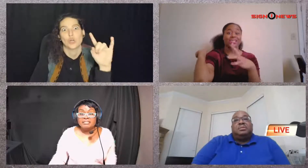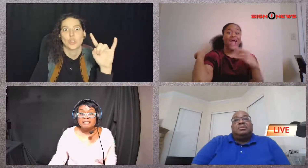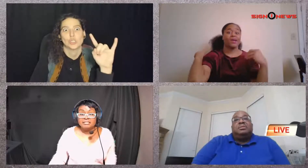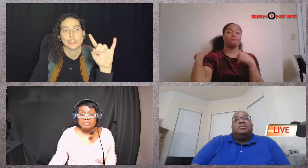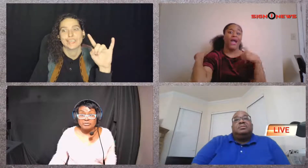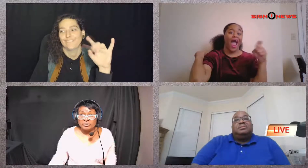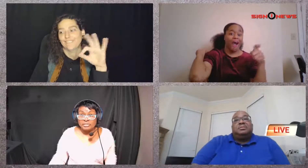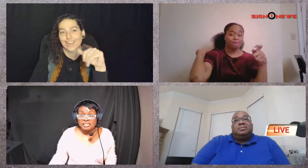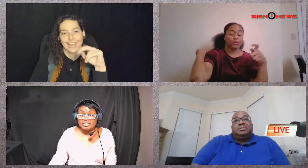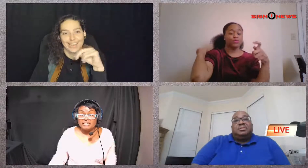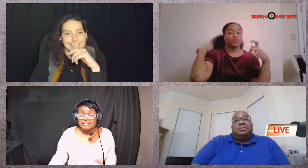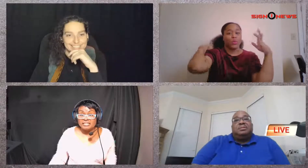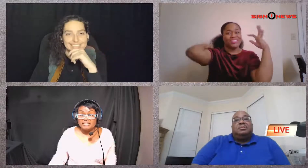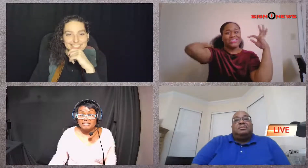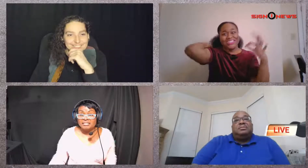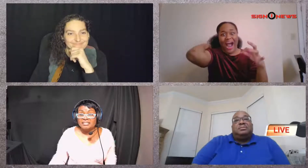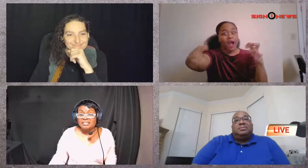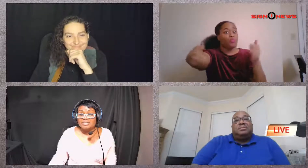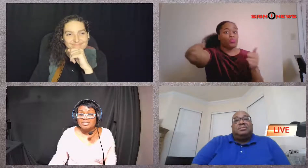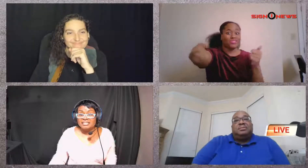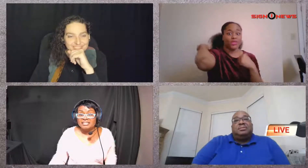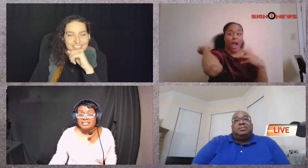Hampton University.